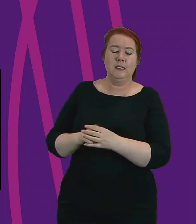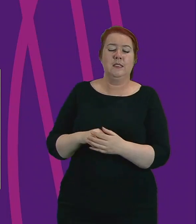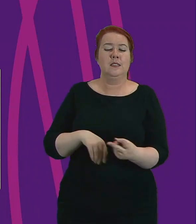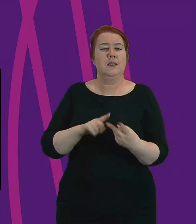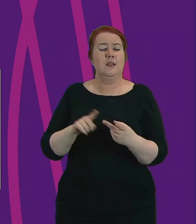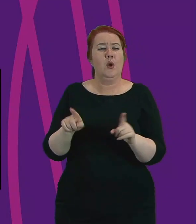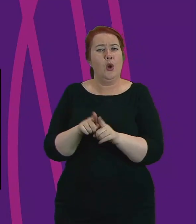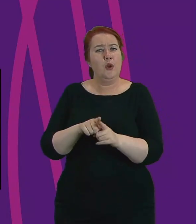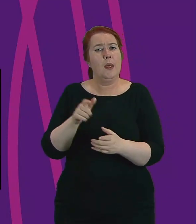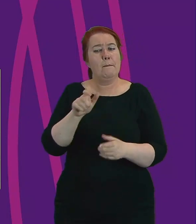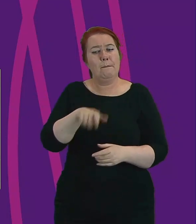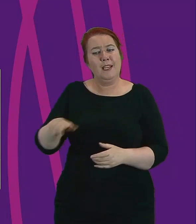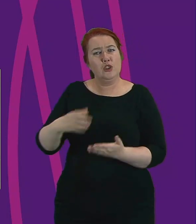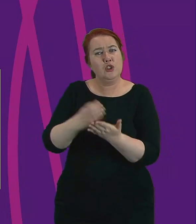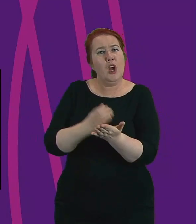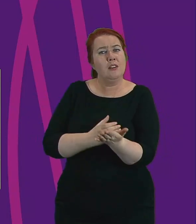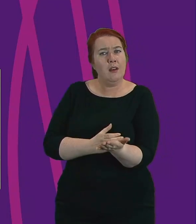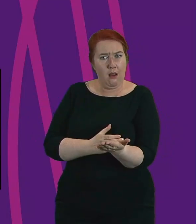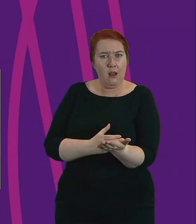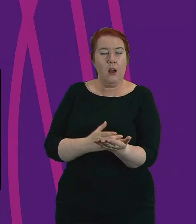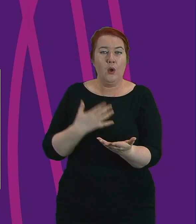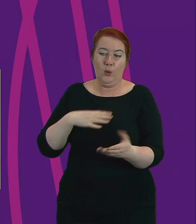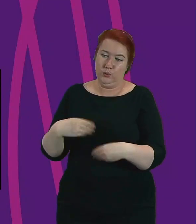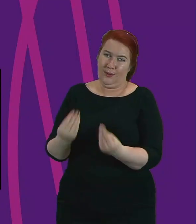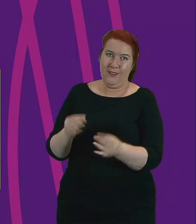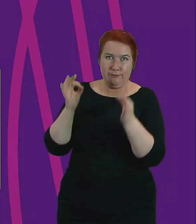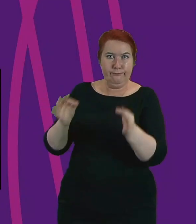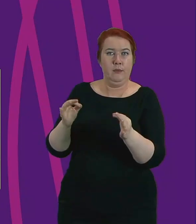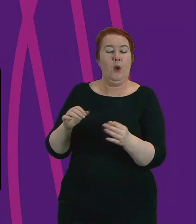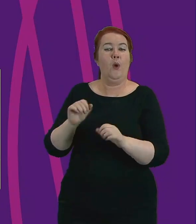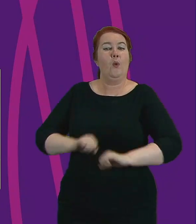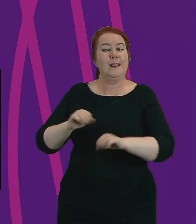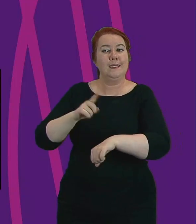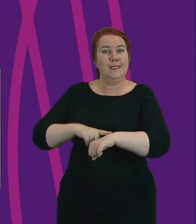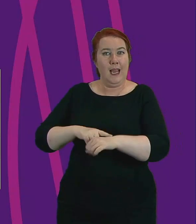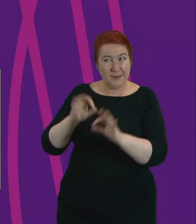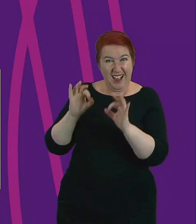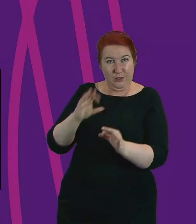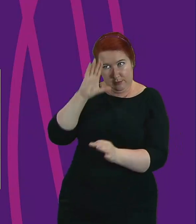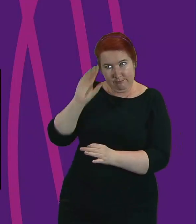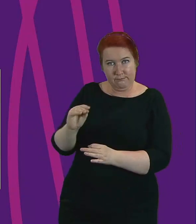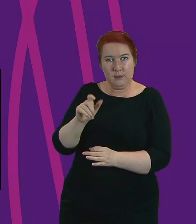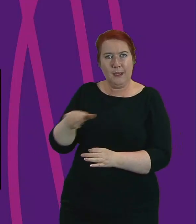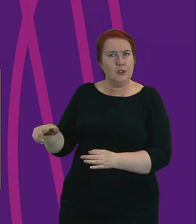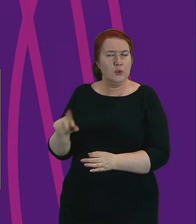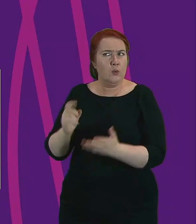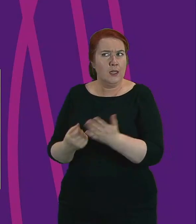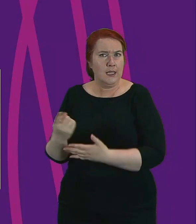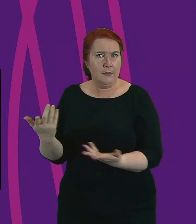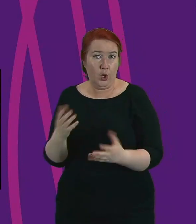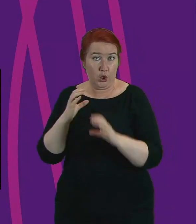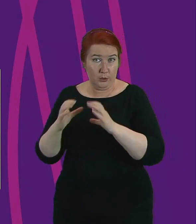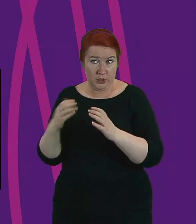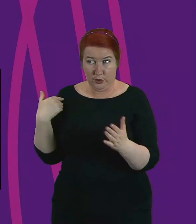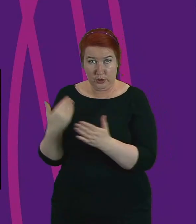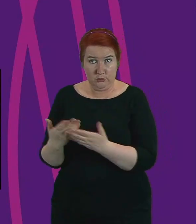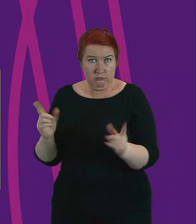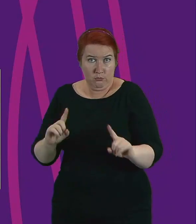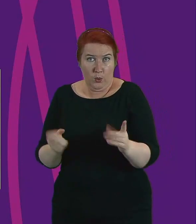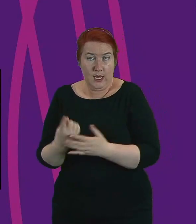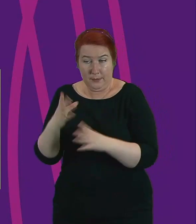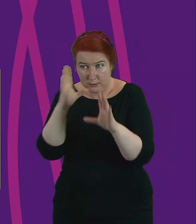Patients' Charter to give accurate waiting times to patients in terms of how long they'll wait for their treatments. What communication is happening with patients